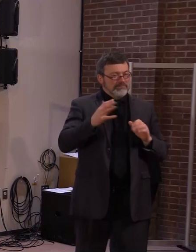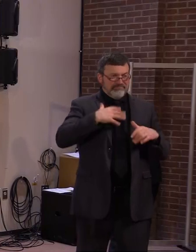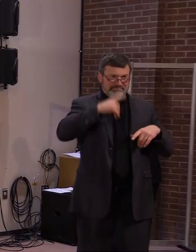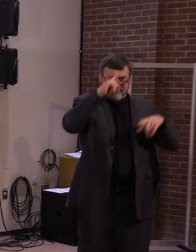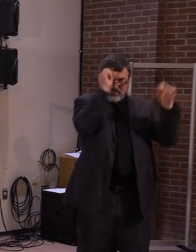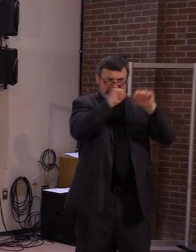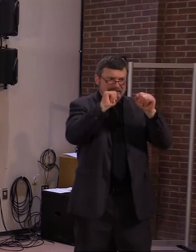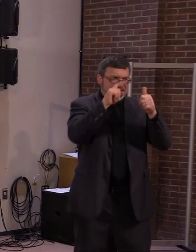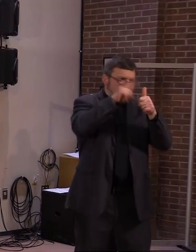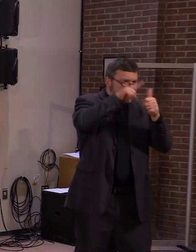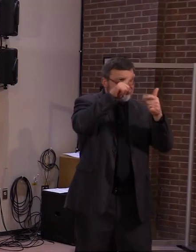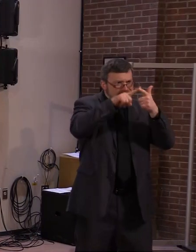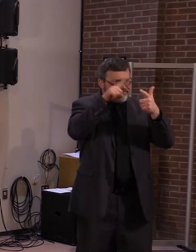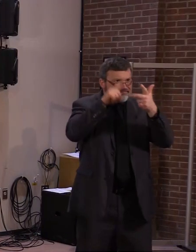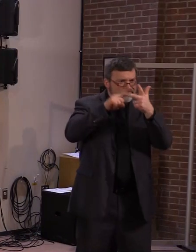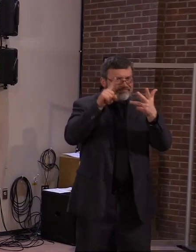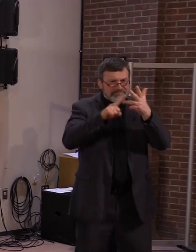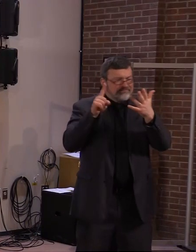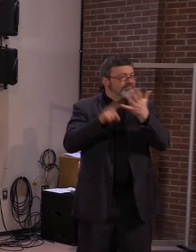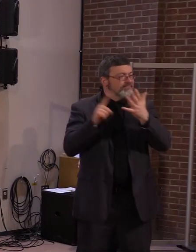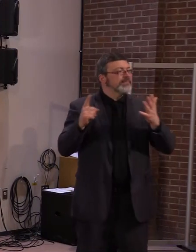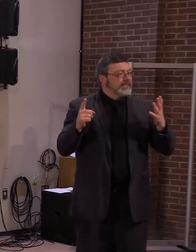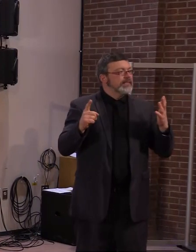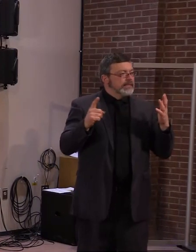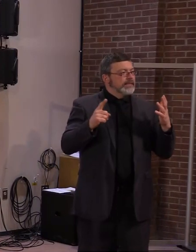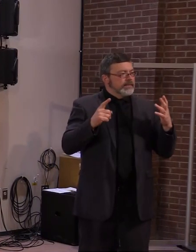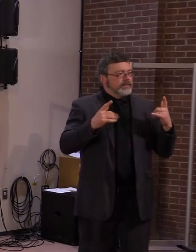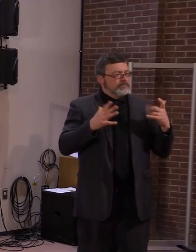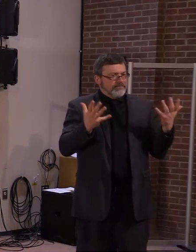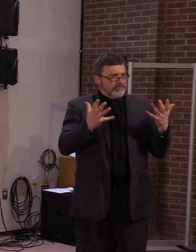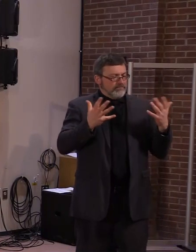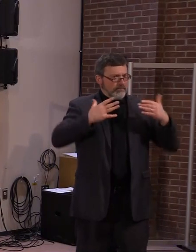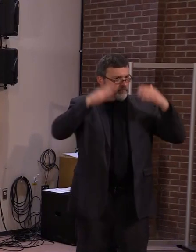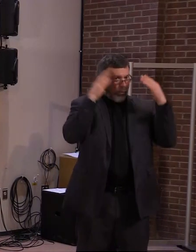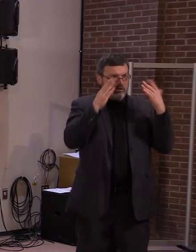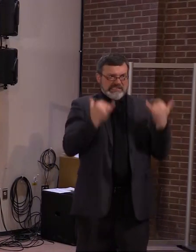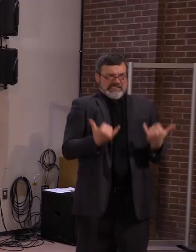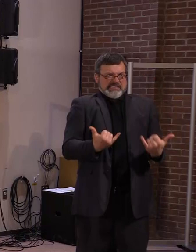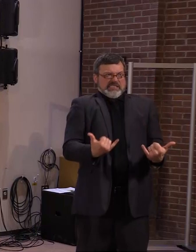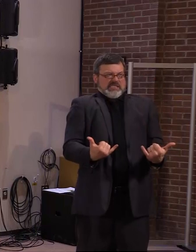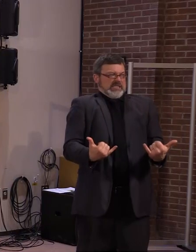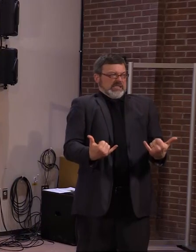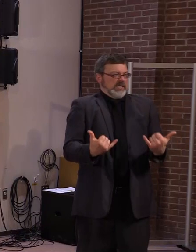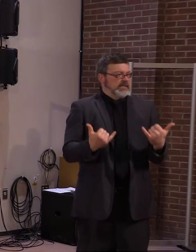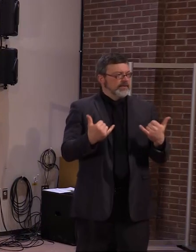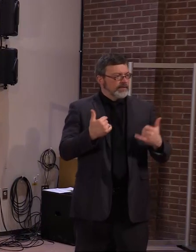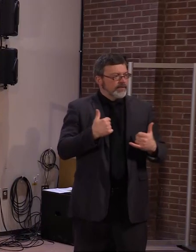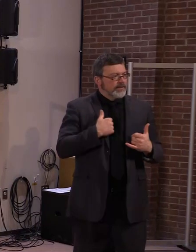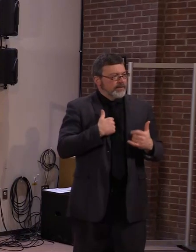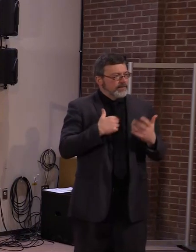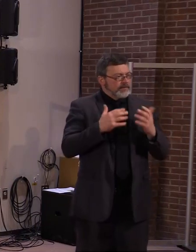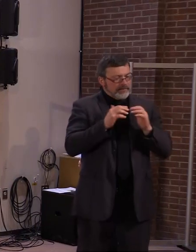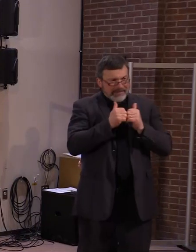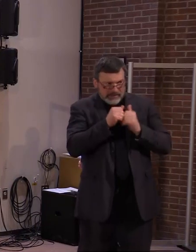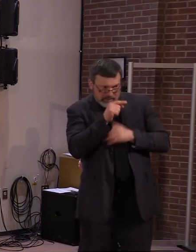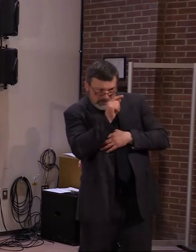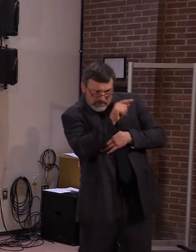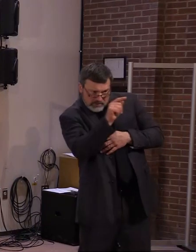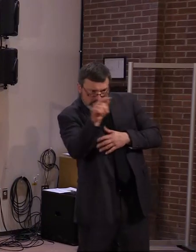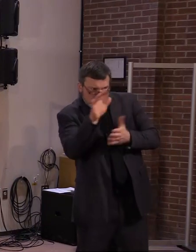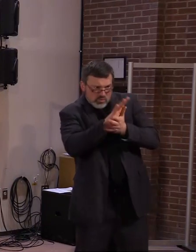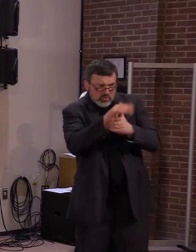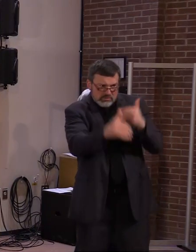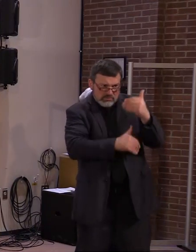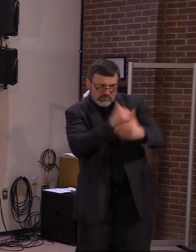we started to focus our conversation on what we could do now to inform how schools are operating to ensure sustained operations in the coming